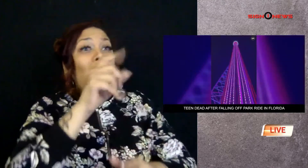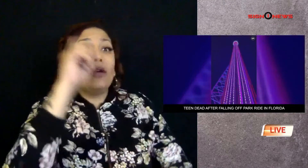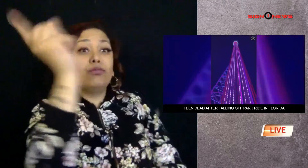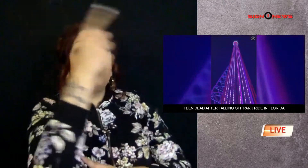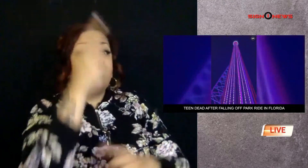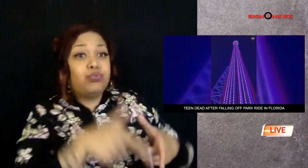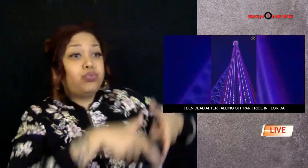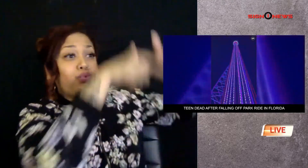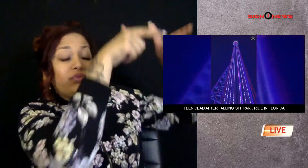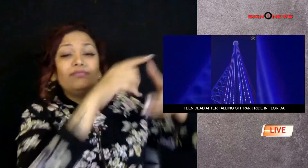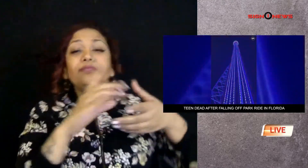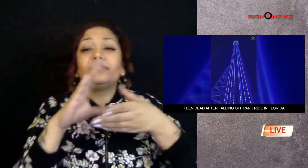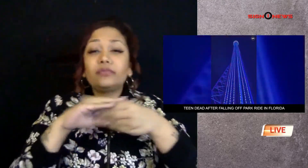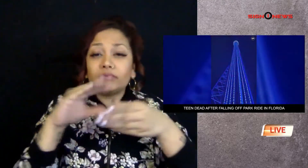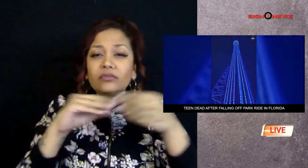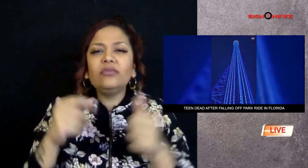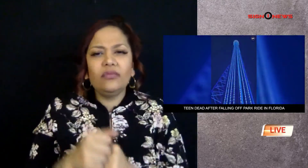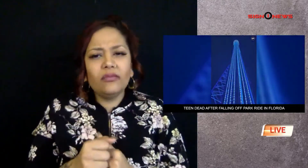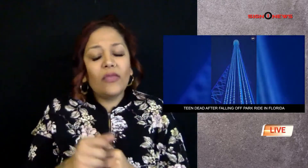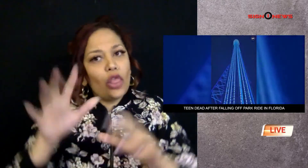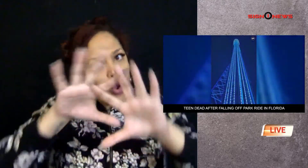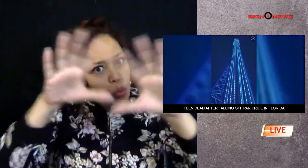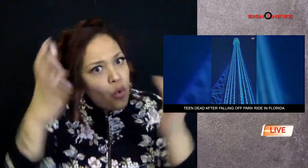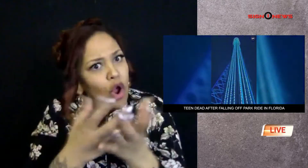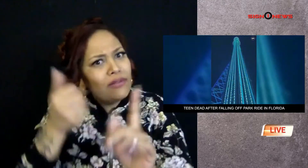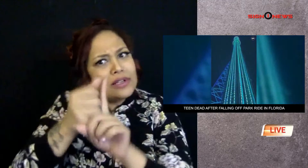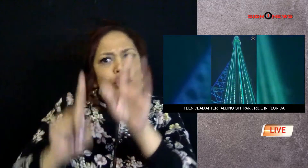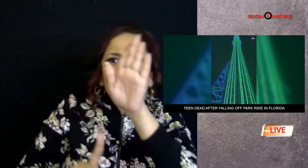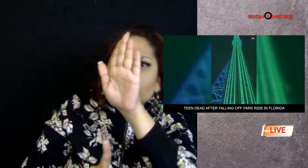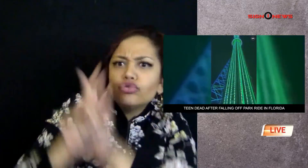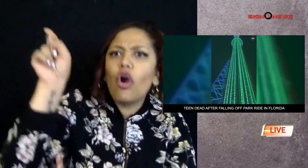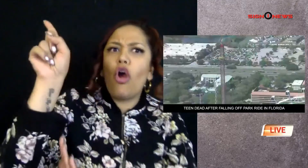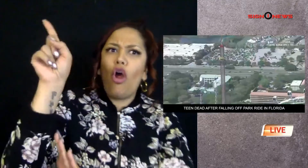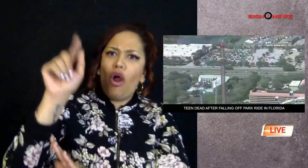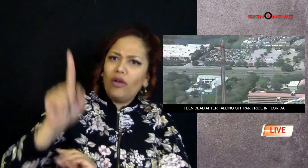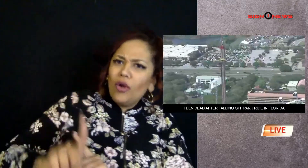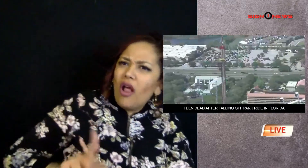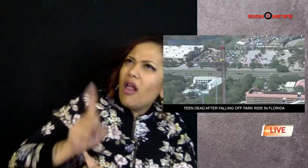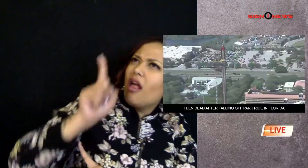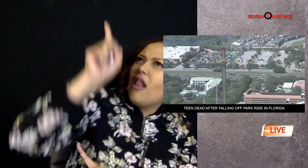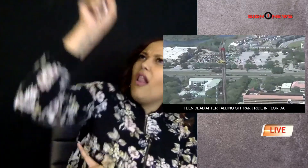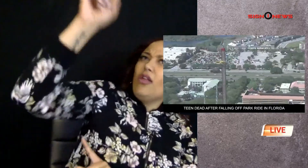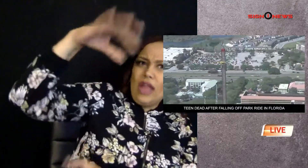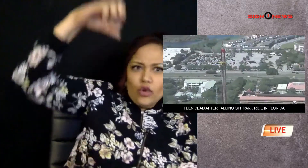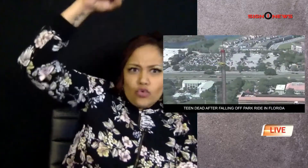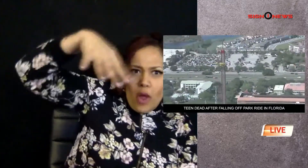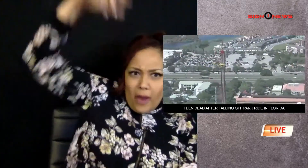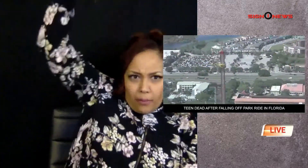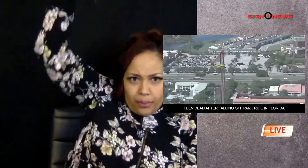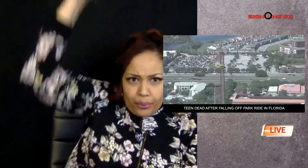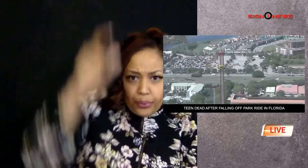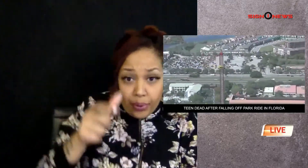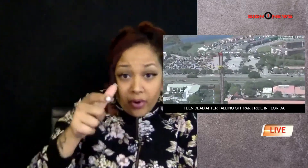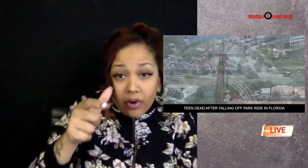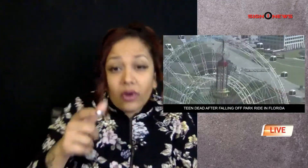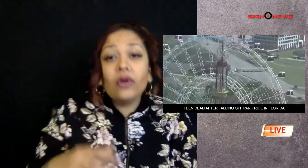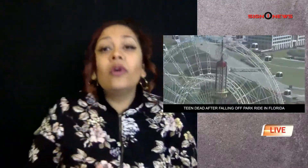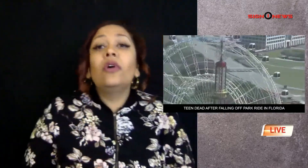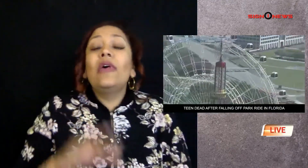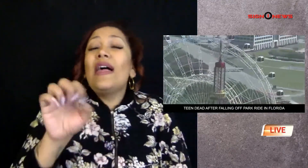Operators describe it as the world's tallest freestanding drop tower.